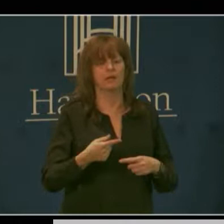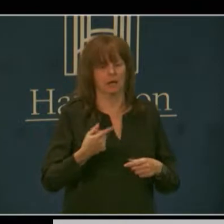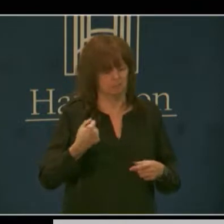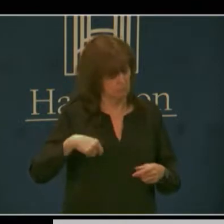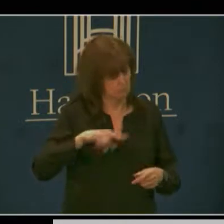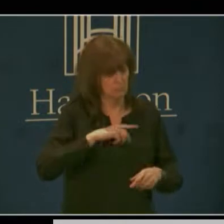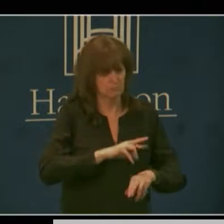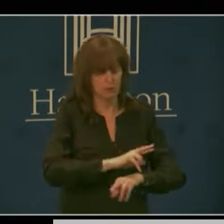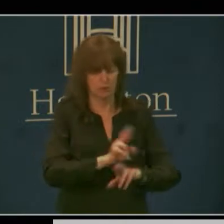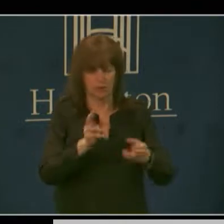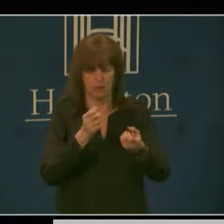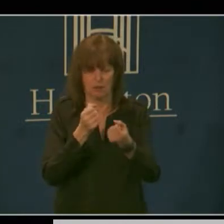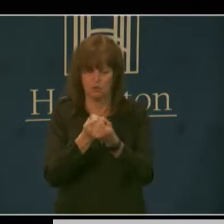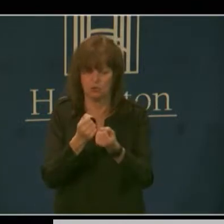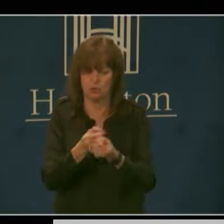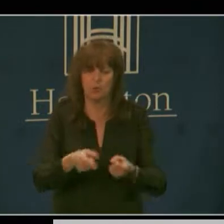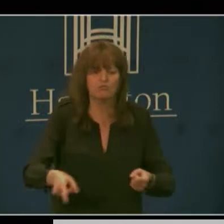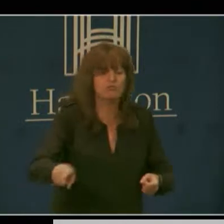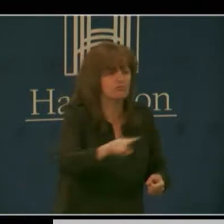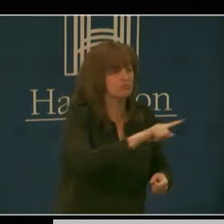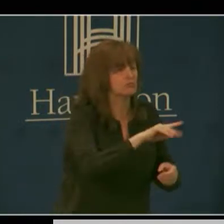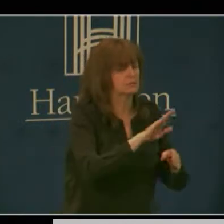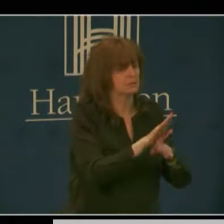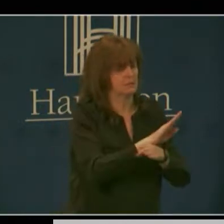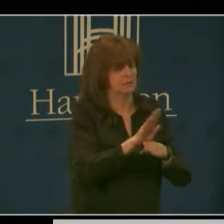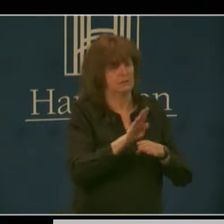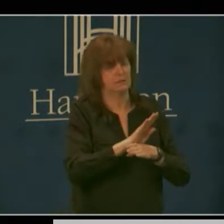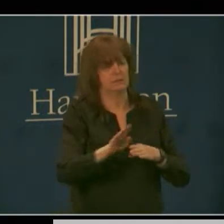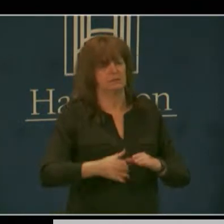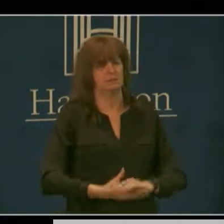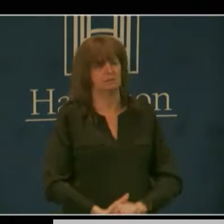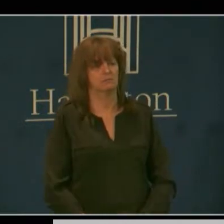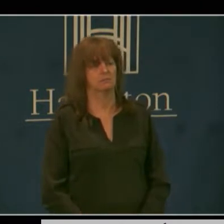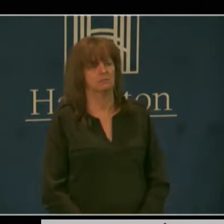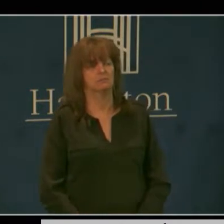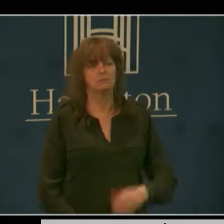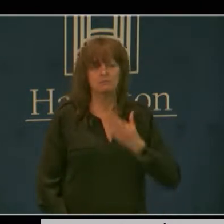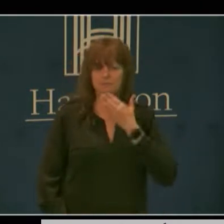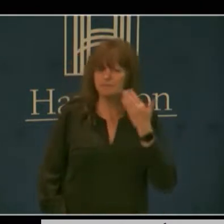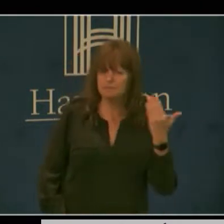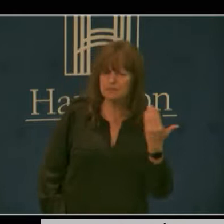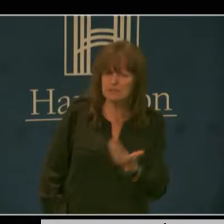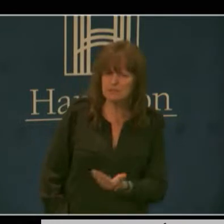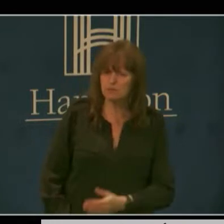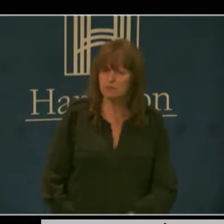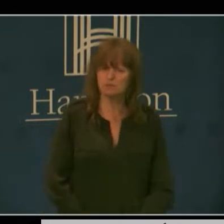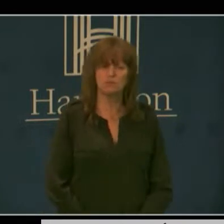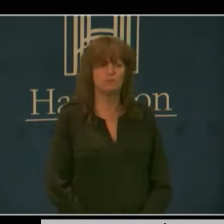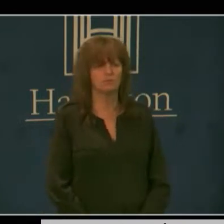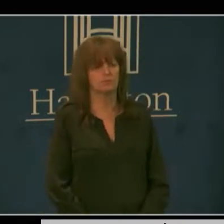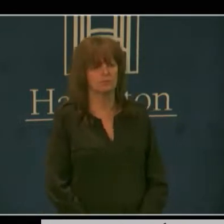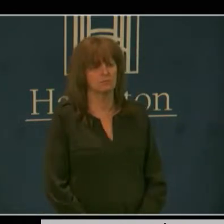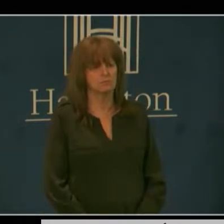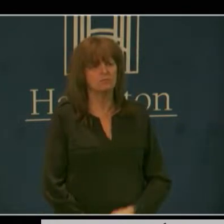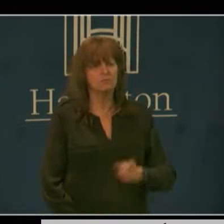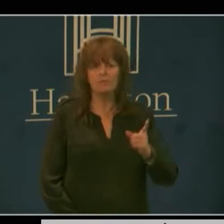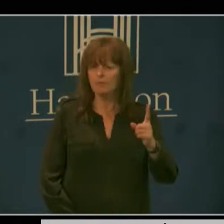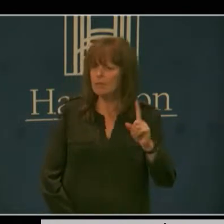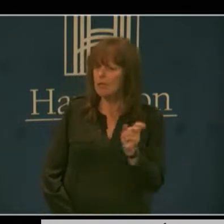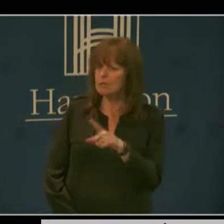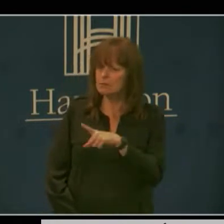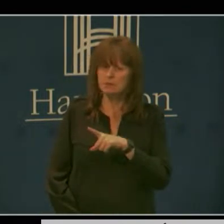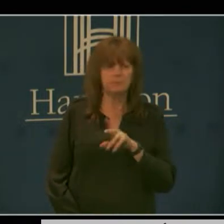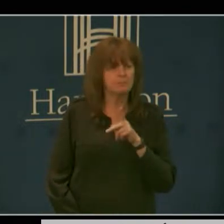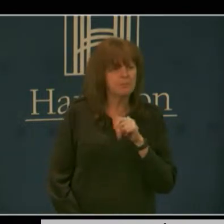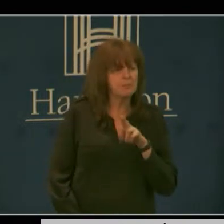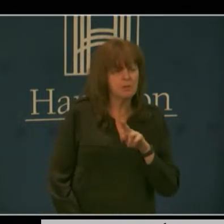Mr. Mayor. Dr. Harvey, back to you. At what point will the city facilitate screening for the broader public instead